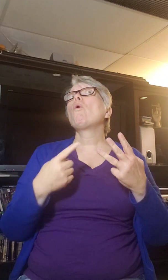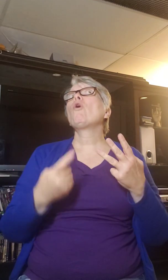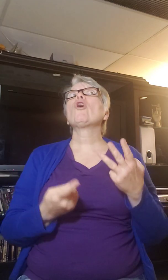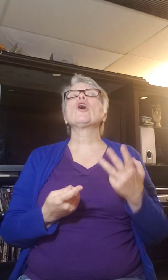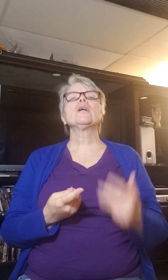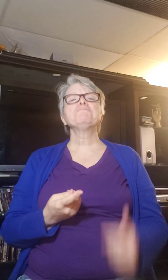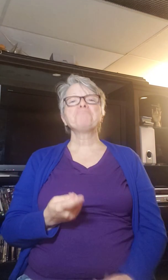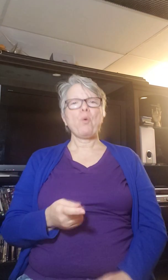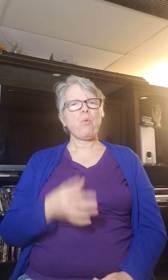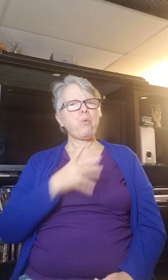Or